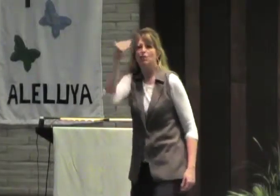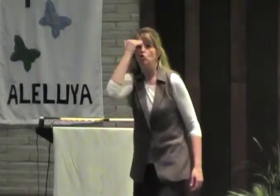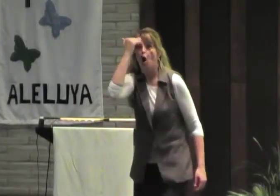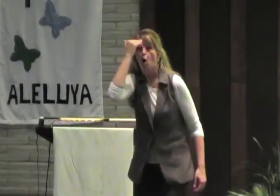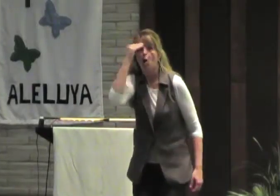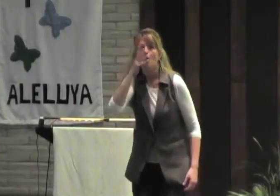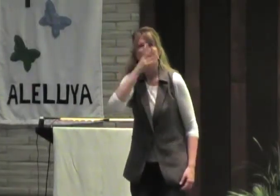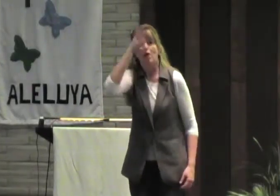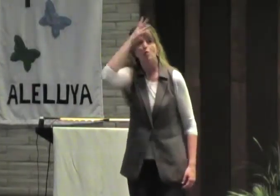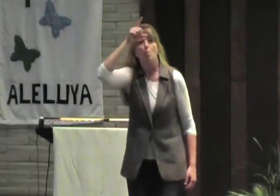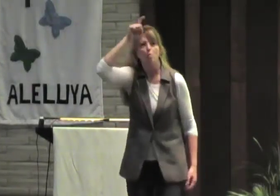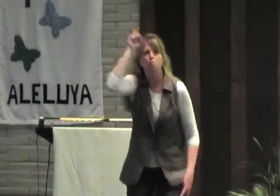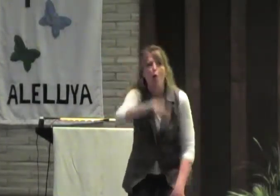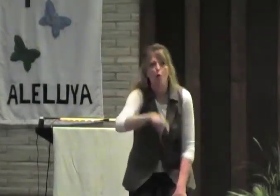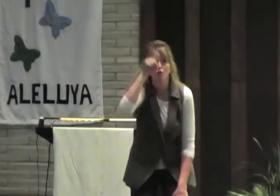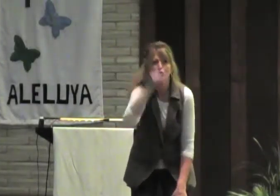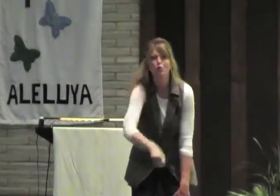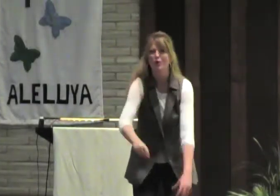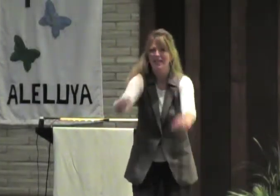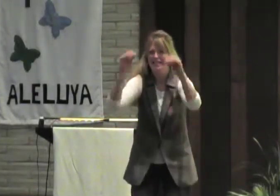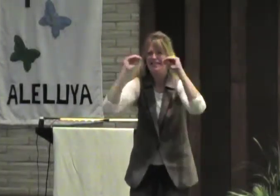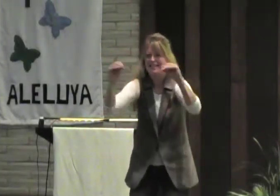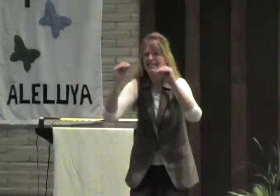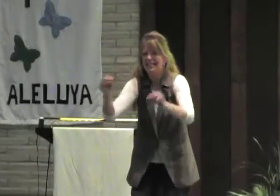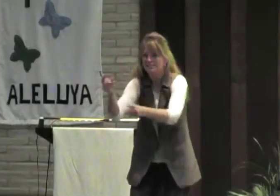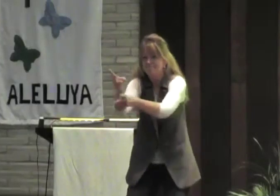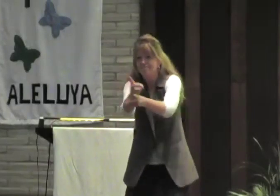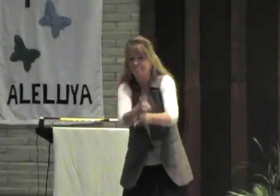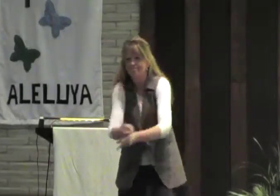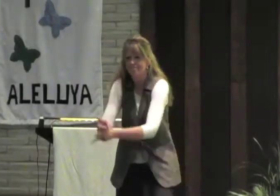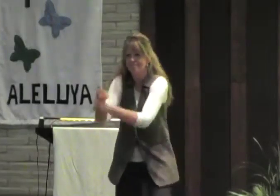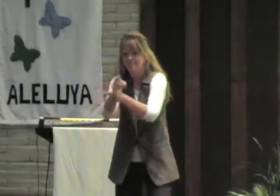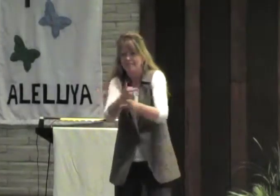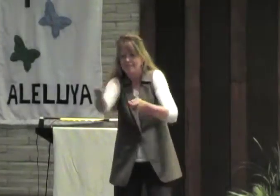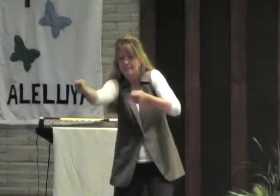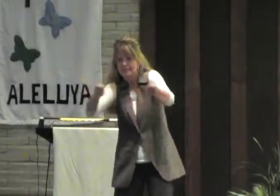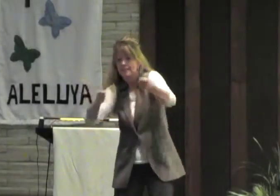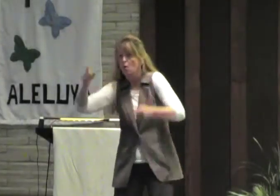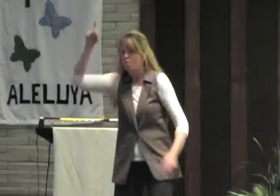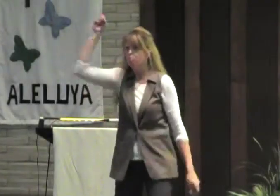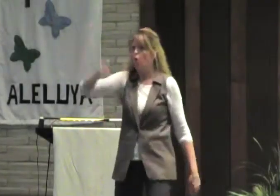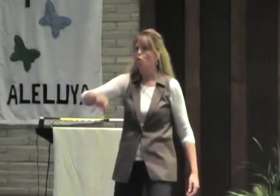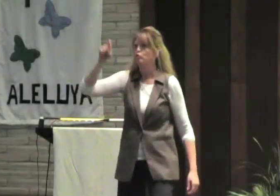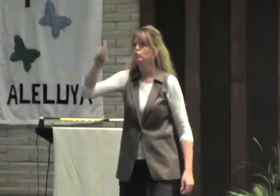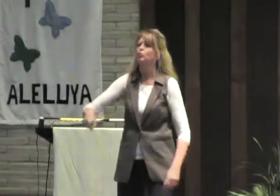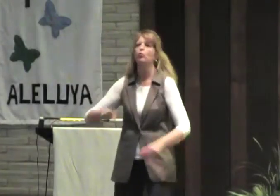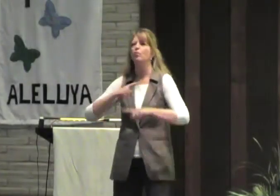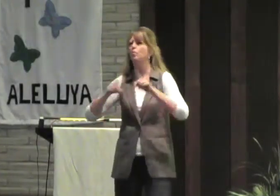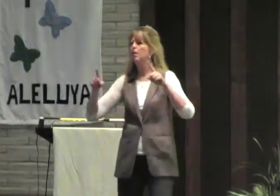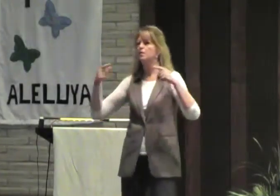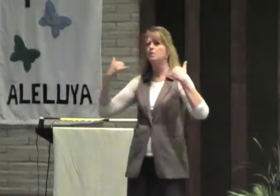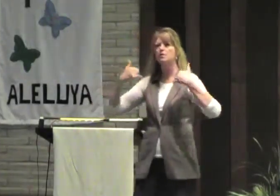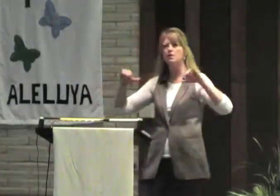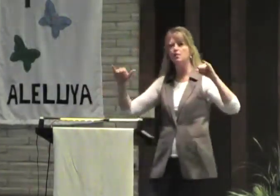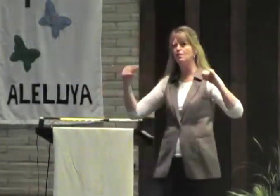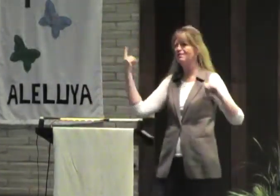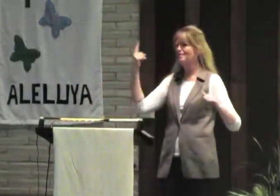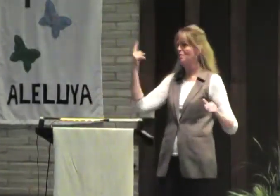parents. Teenagers, you know your parents are supposed to teach you. They're supposed to take care of you. They're supposed to. But